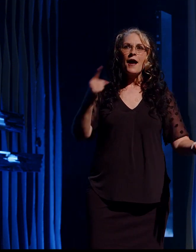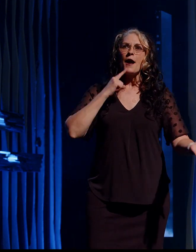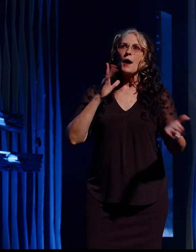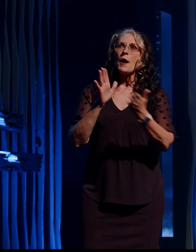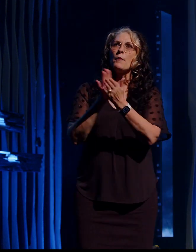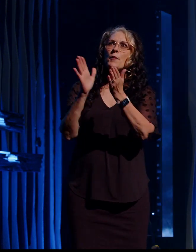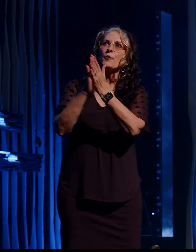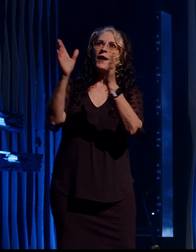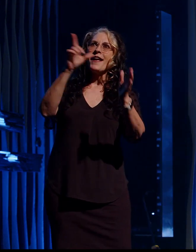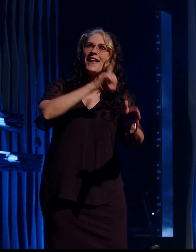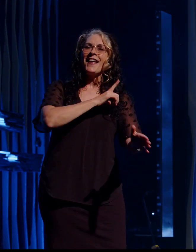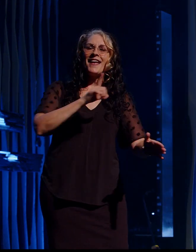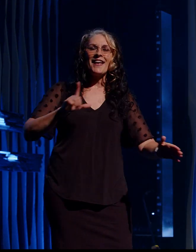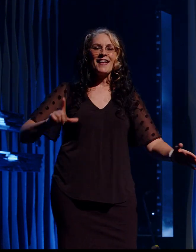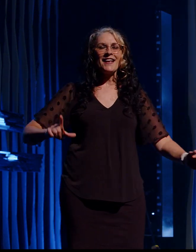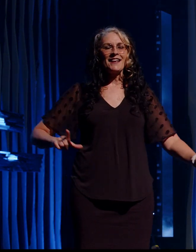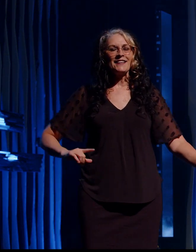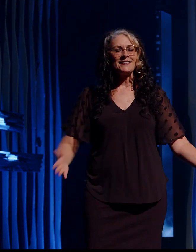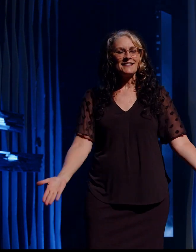the